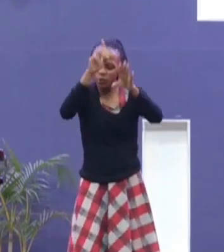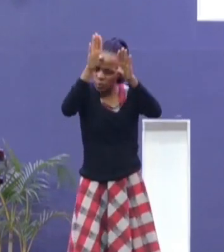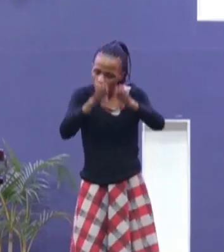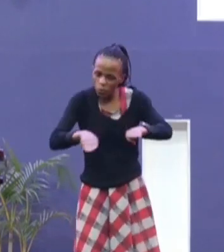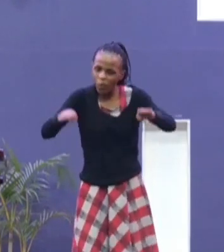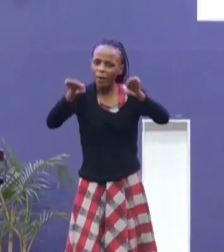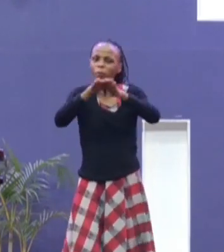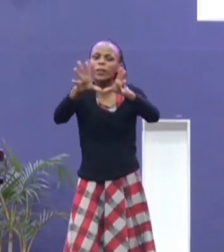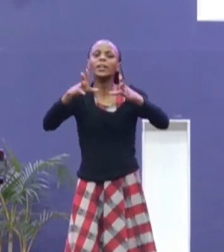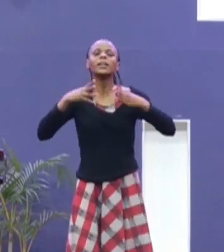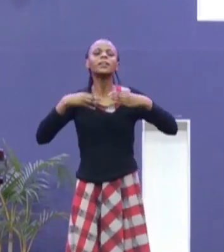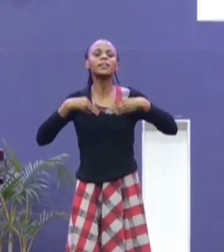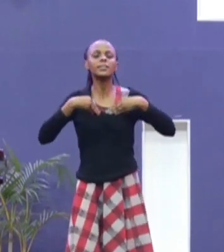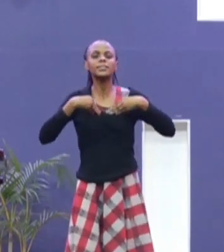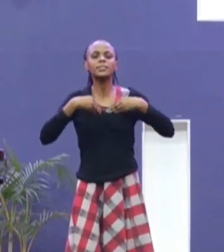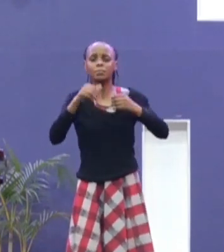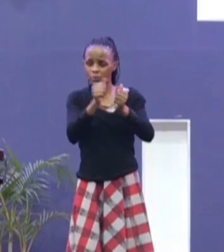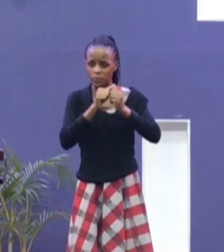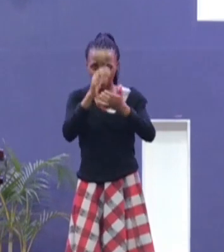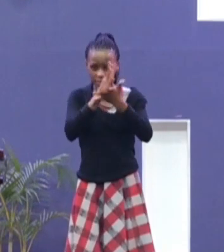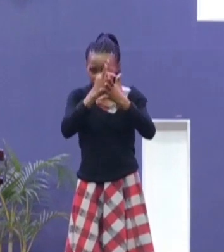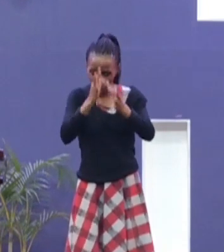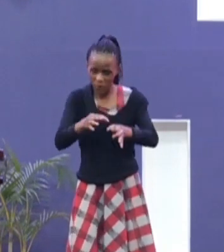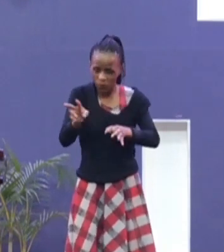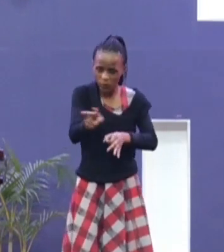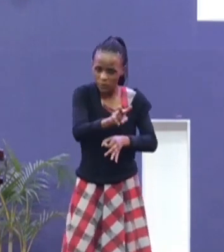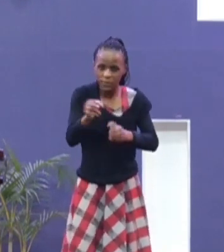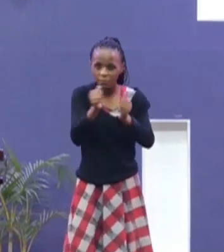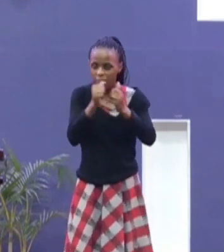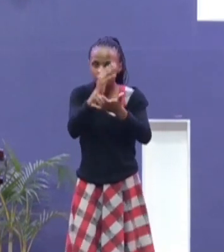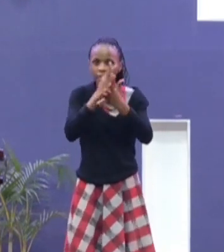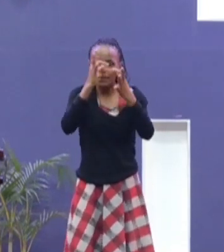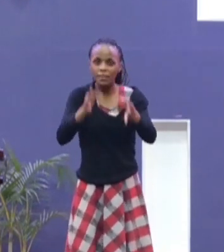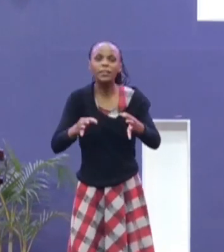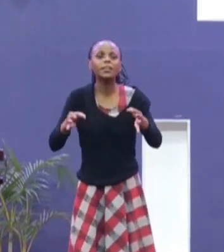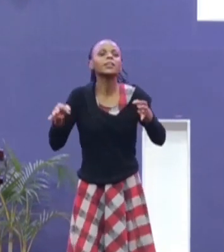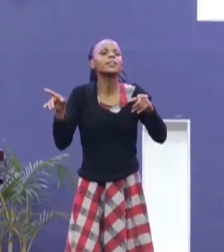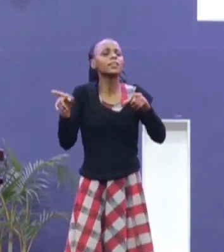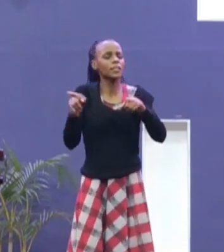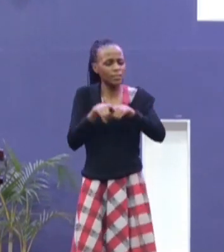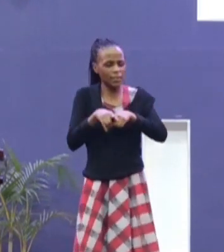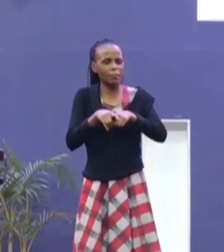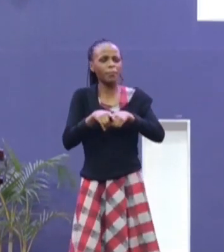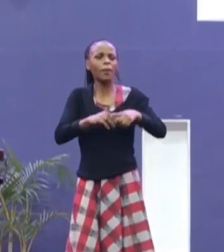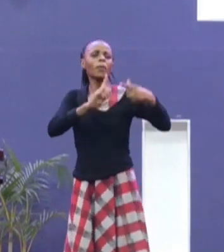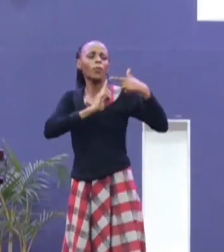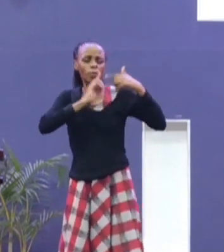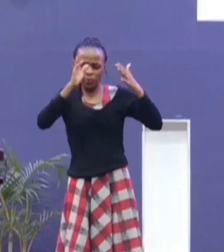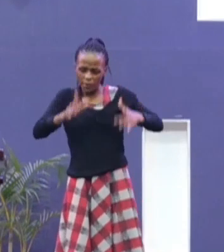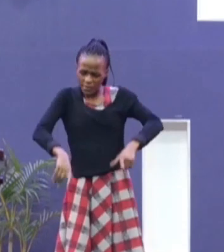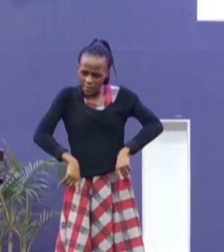something. Bobanga ufananyizibwa n'ekintu. Obulokozi butusanga tulina ekintu kye tulina mu